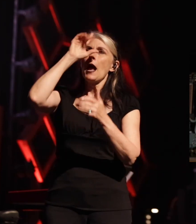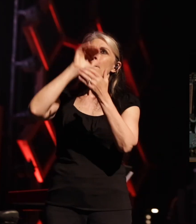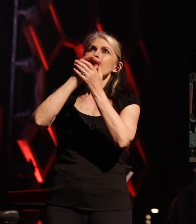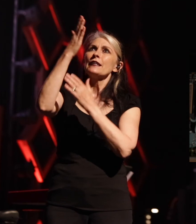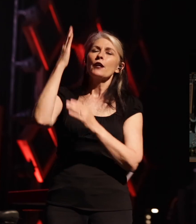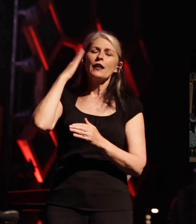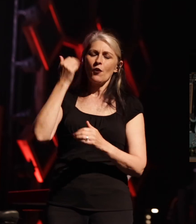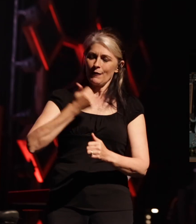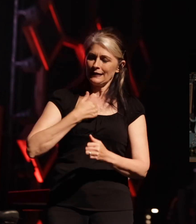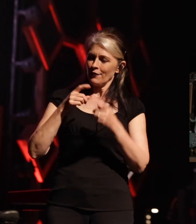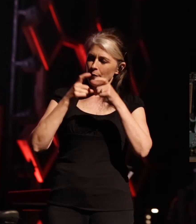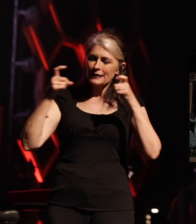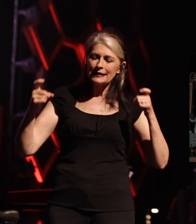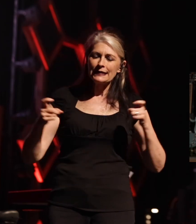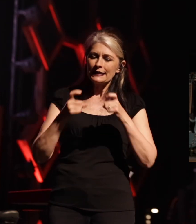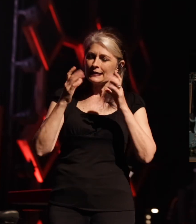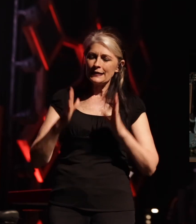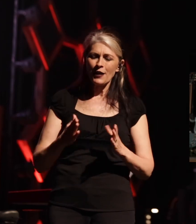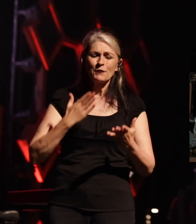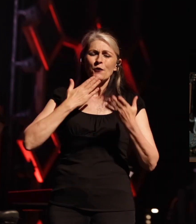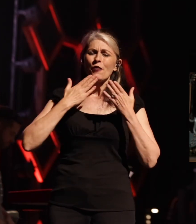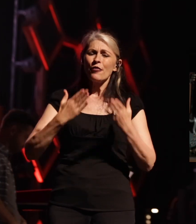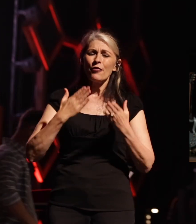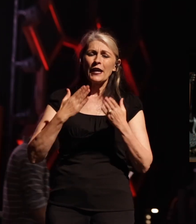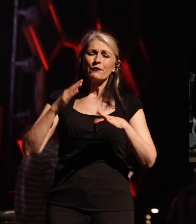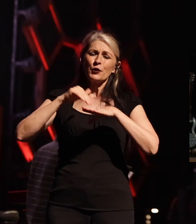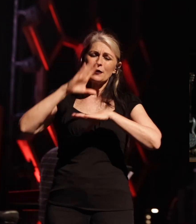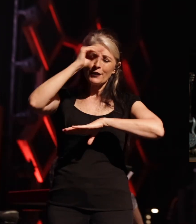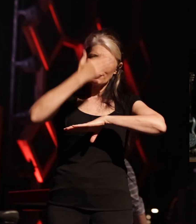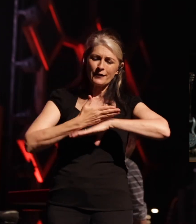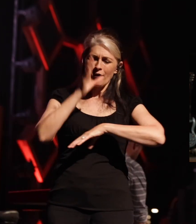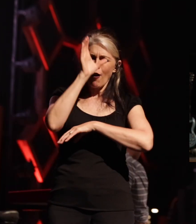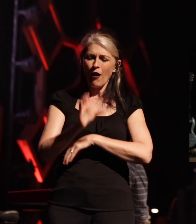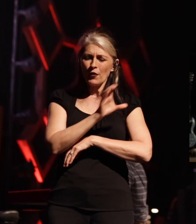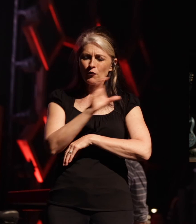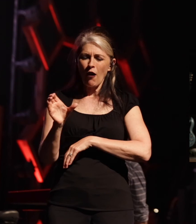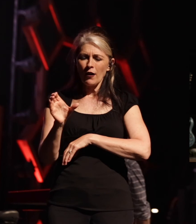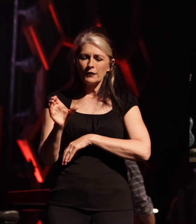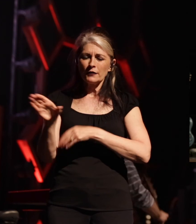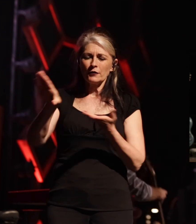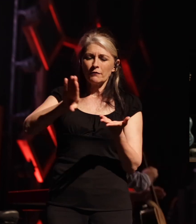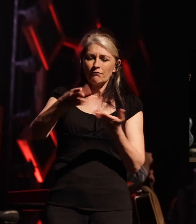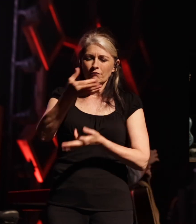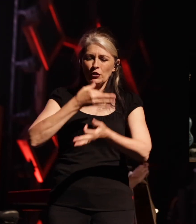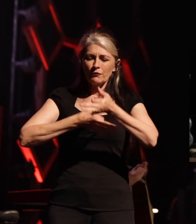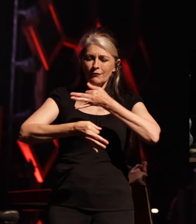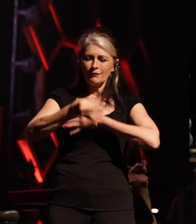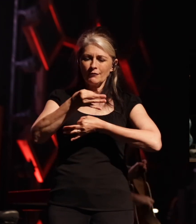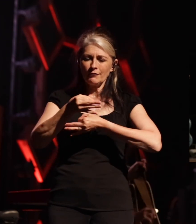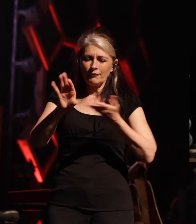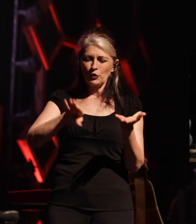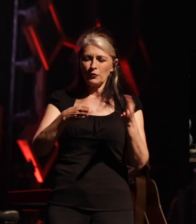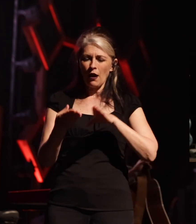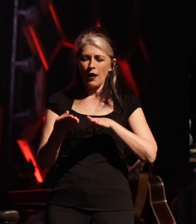so thankful that you sent your son to die on the cross for my sins. And I want you to come into my life today. I believe that you died.